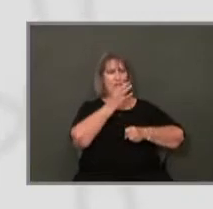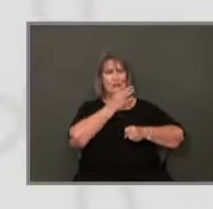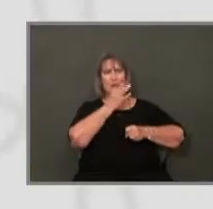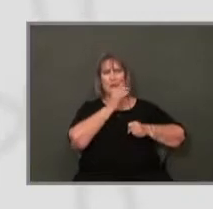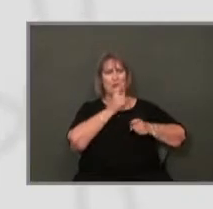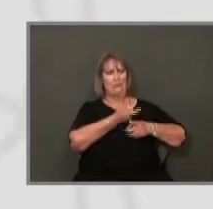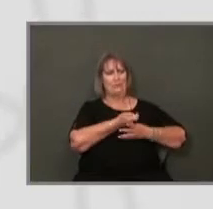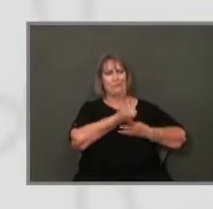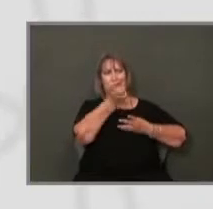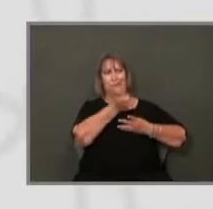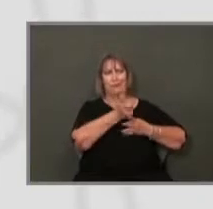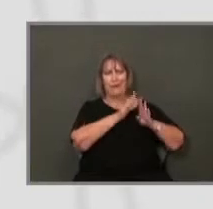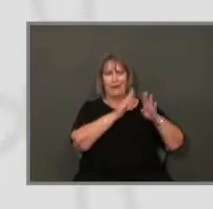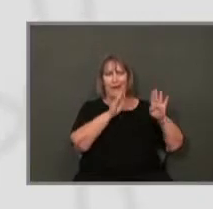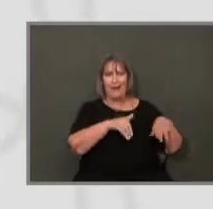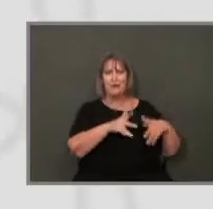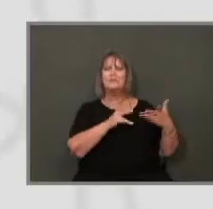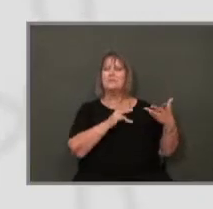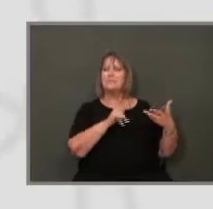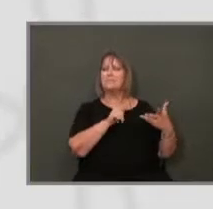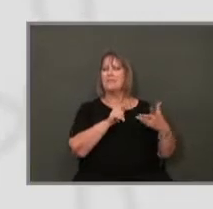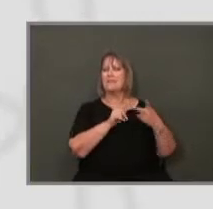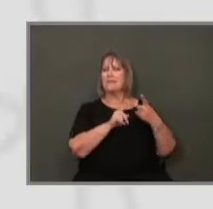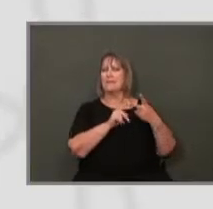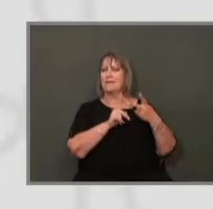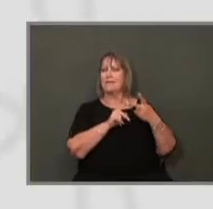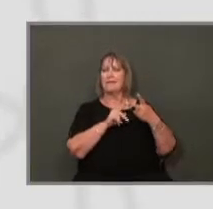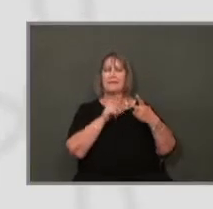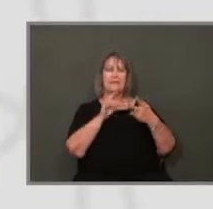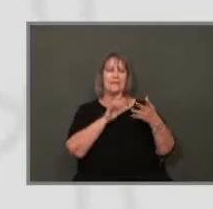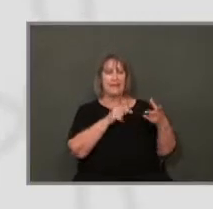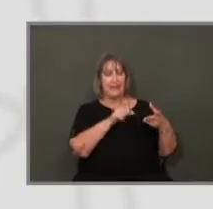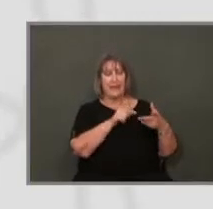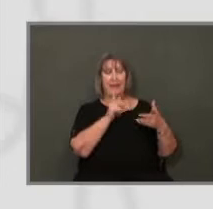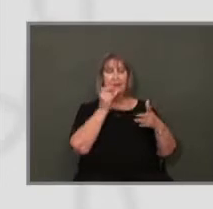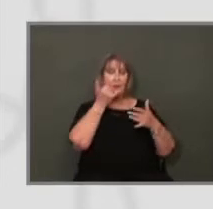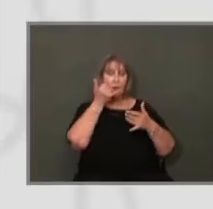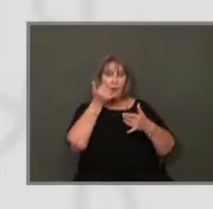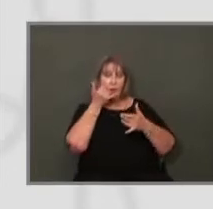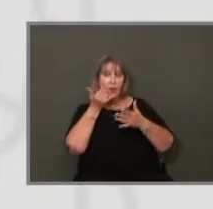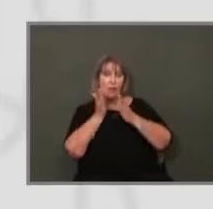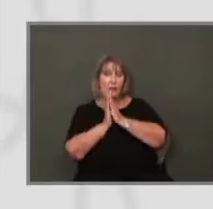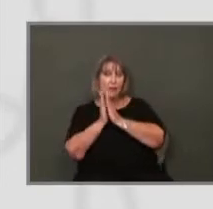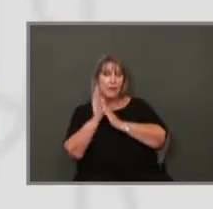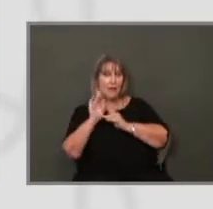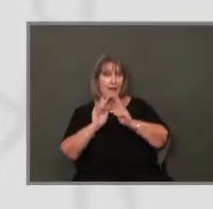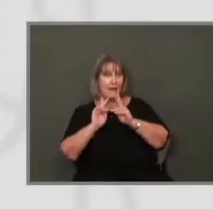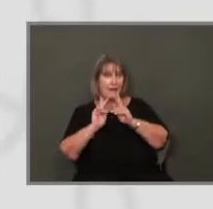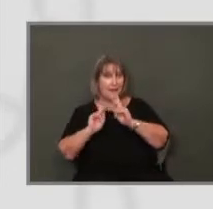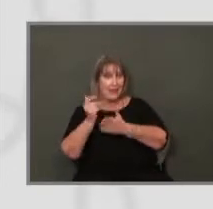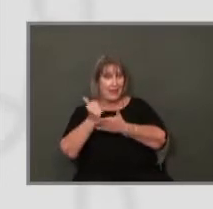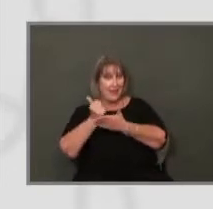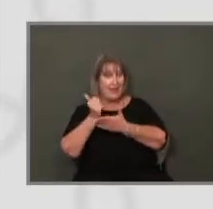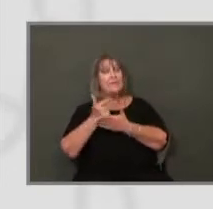them connected to our Neighborhood and Housing Services Department and programs that are funded. And I'm recommending in the proposed